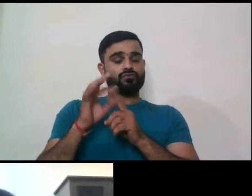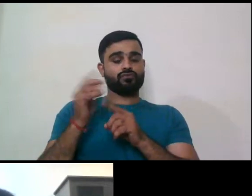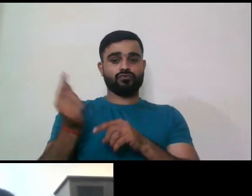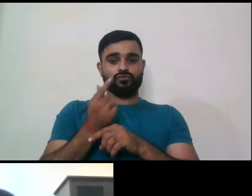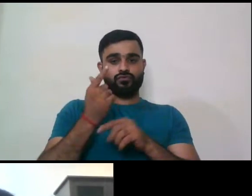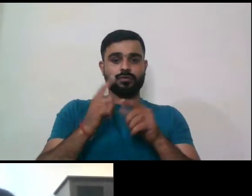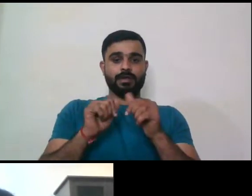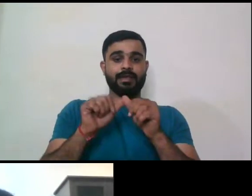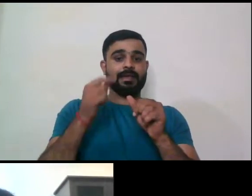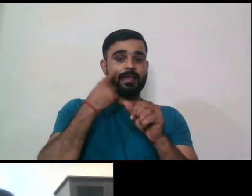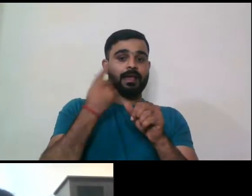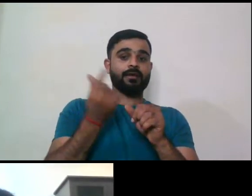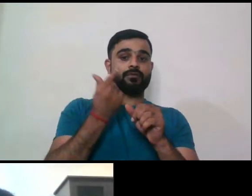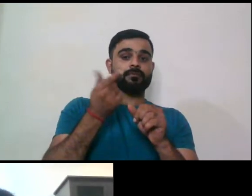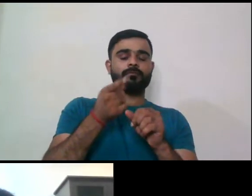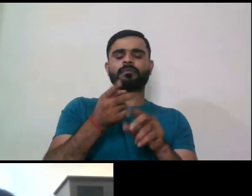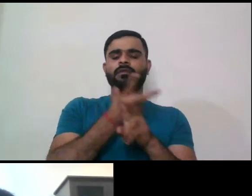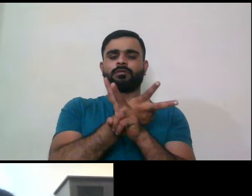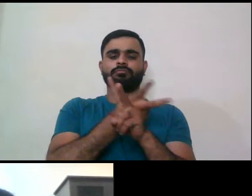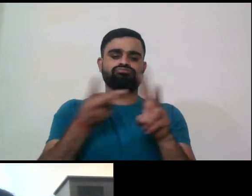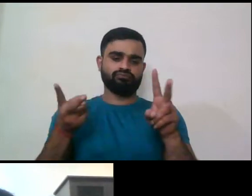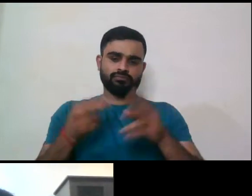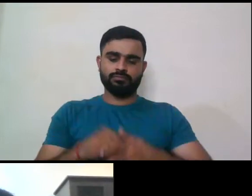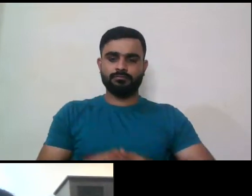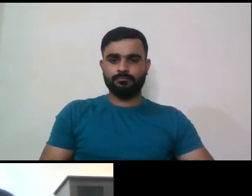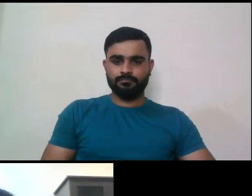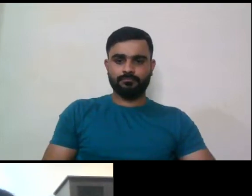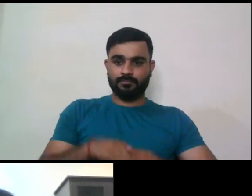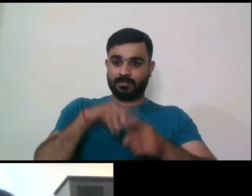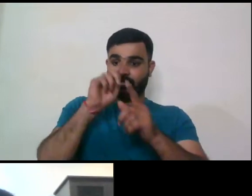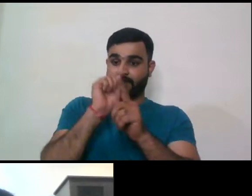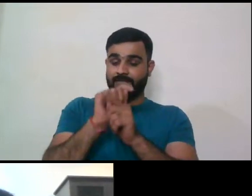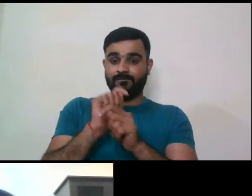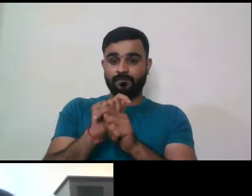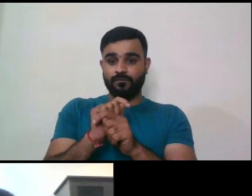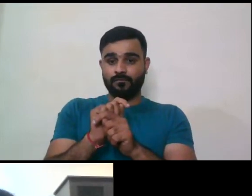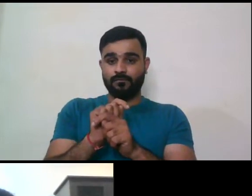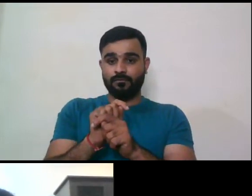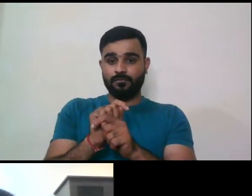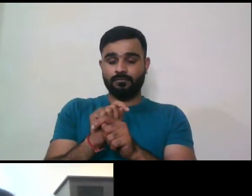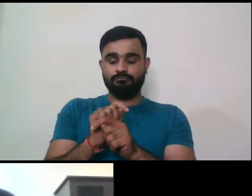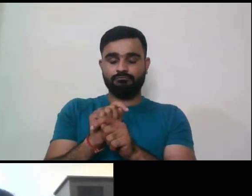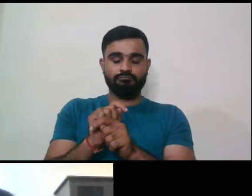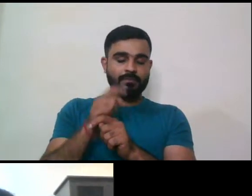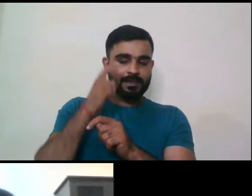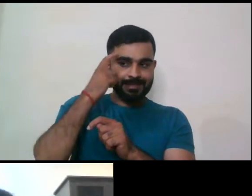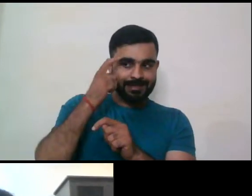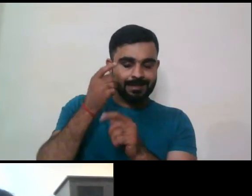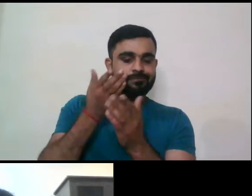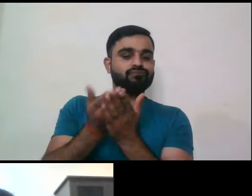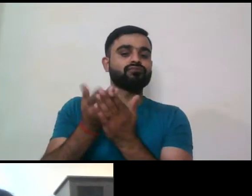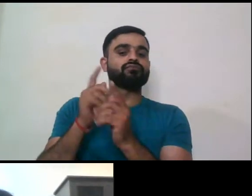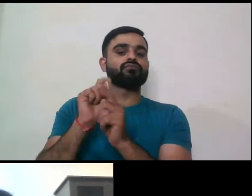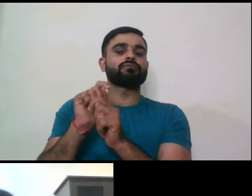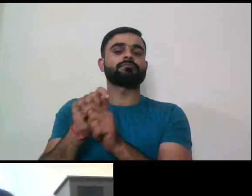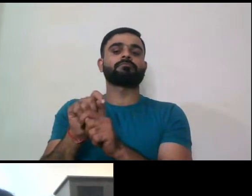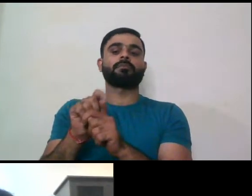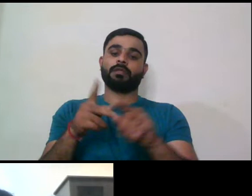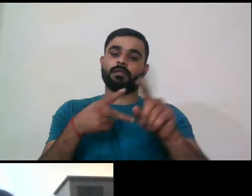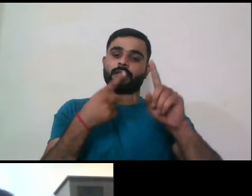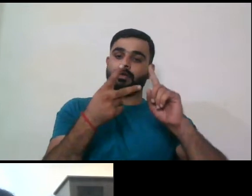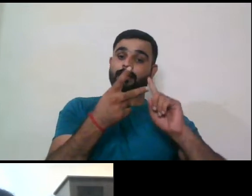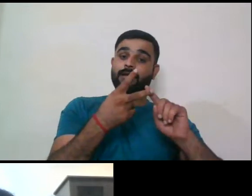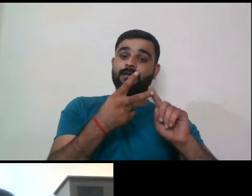of AI. So there is that work that's just about to kick off. The other thing is to look at, and